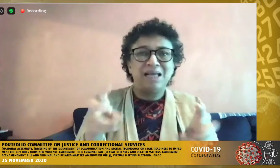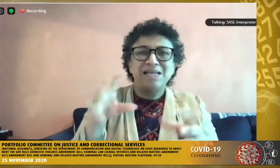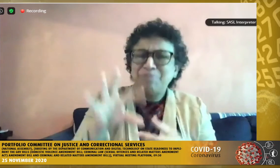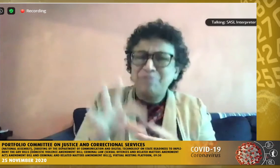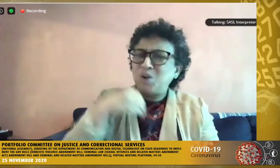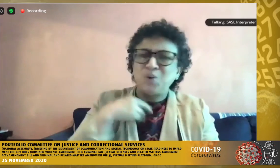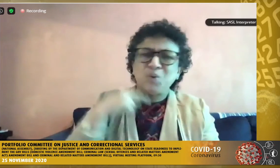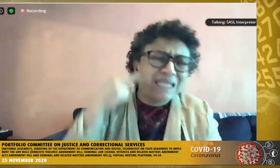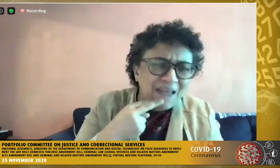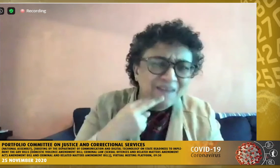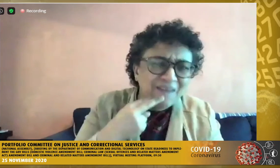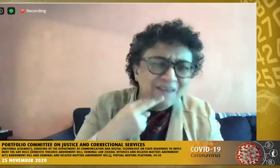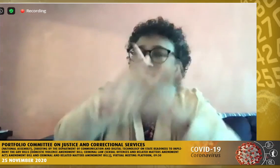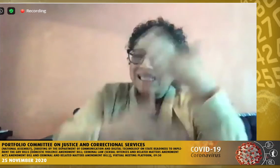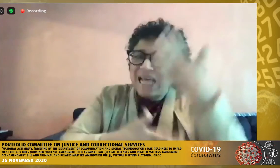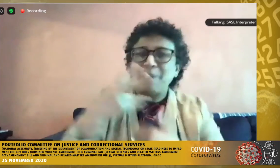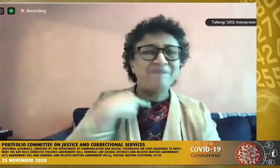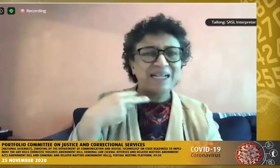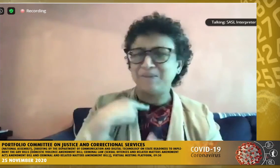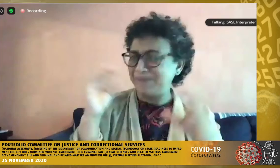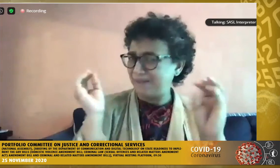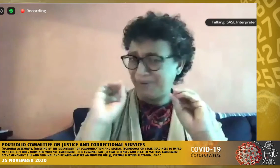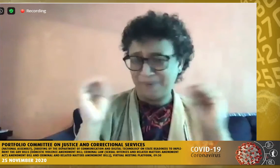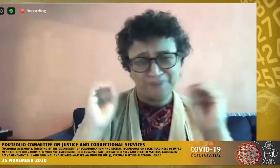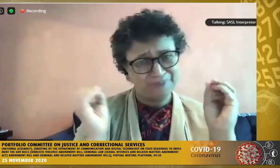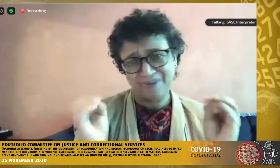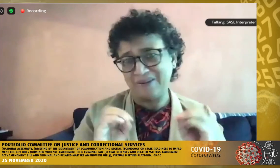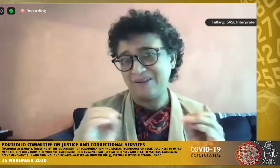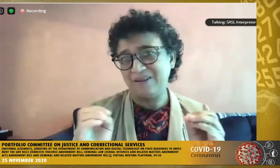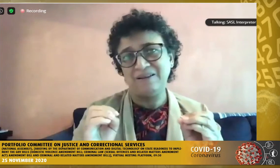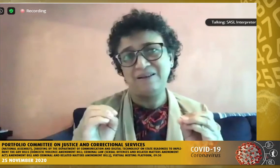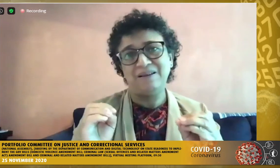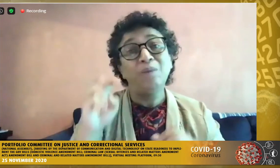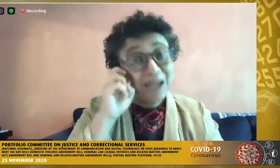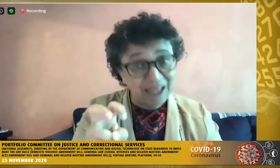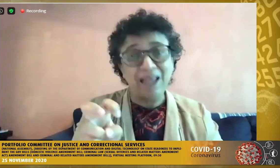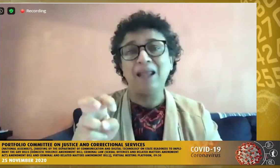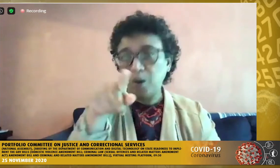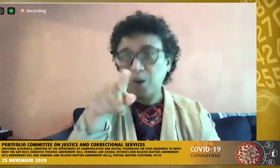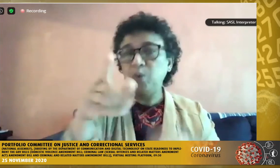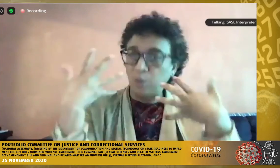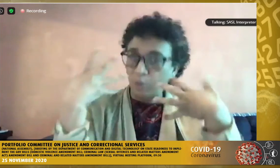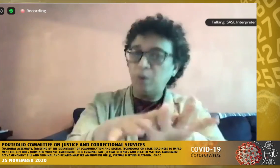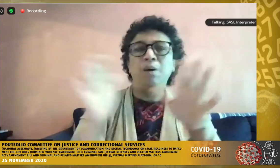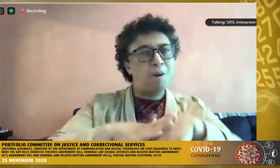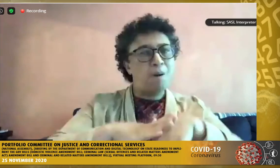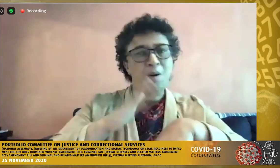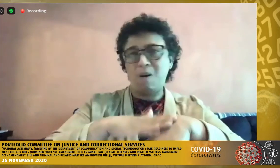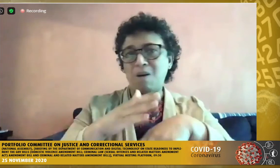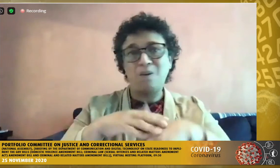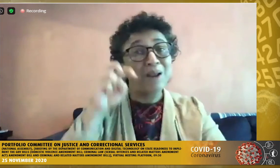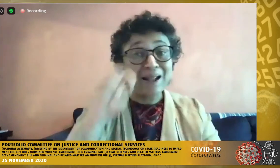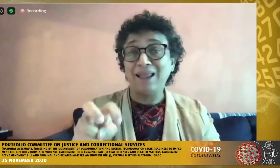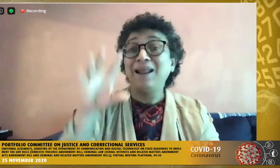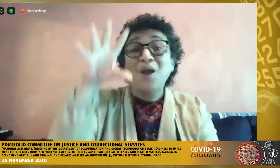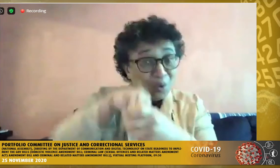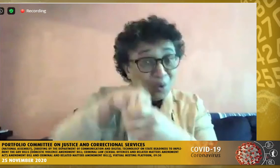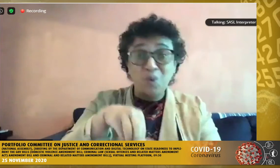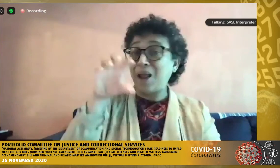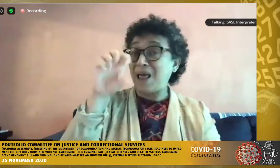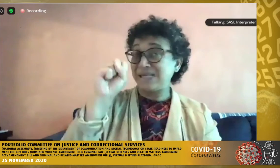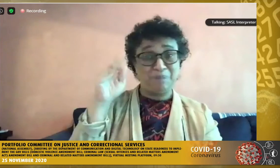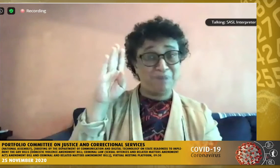interpreters in gender-based violence issues, especially for the deaf victims of gender-based